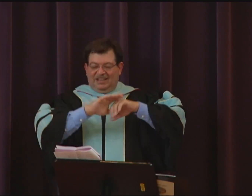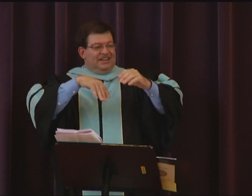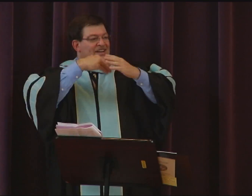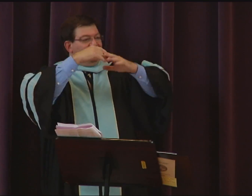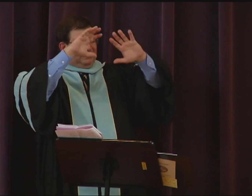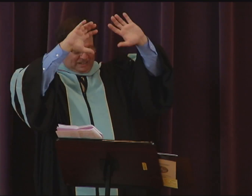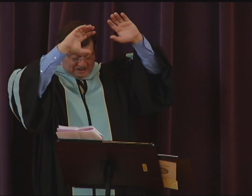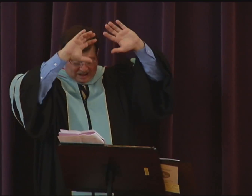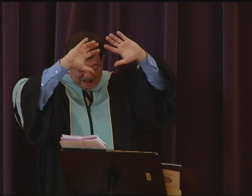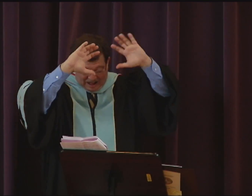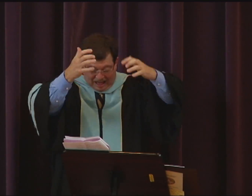Next,